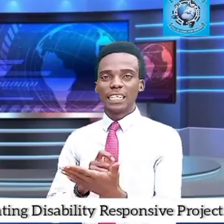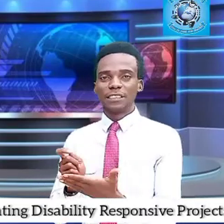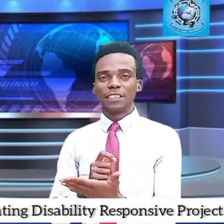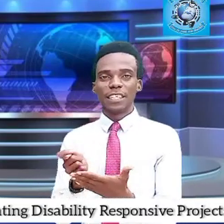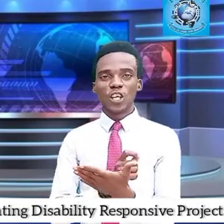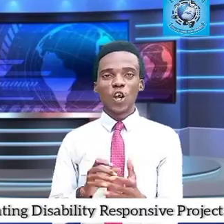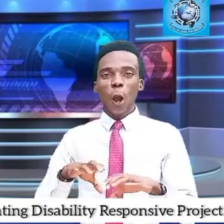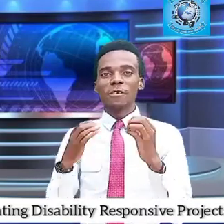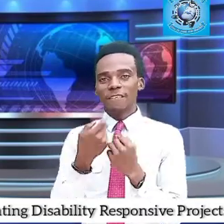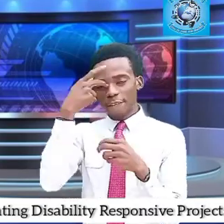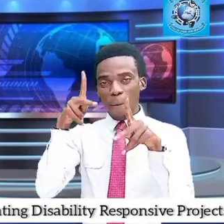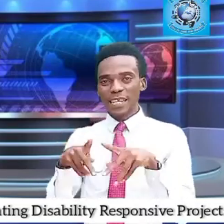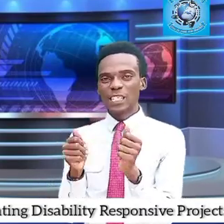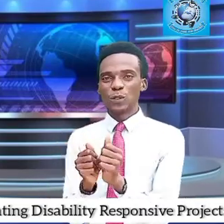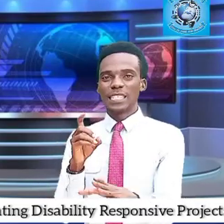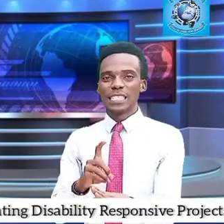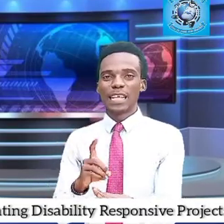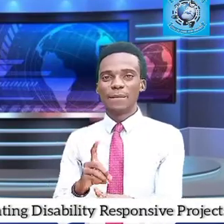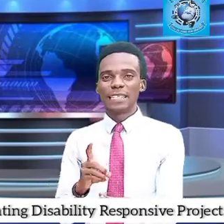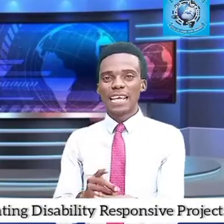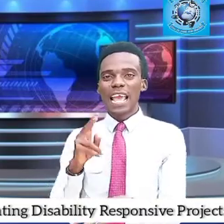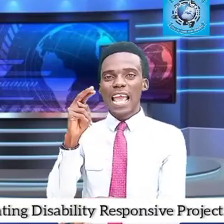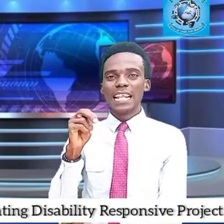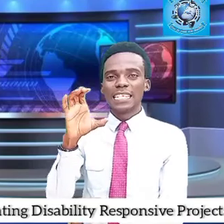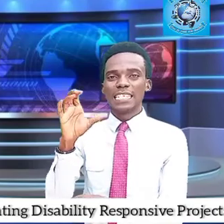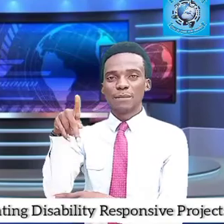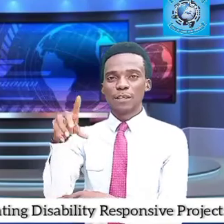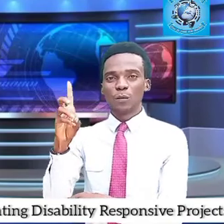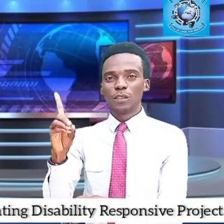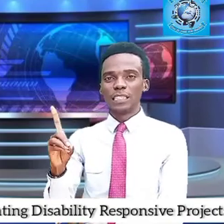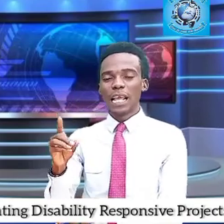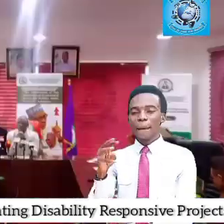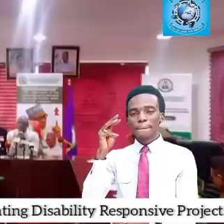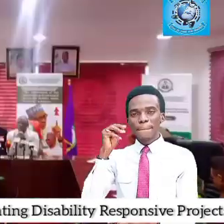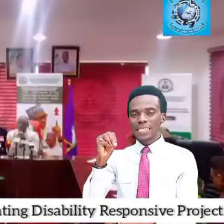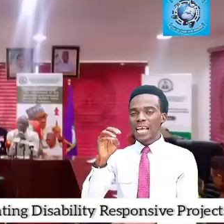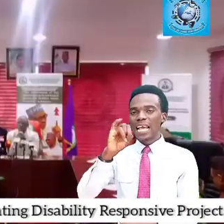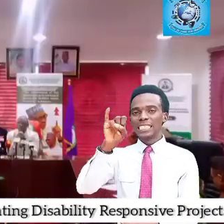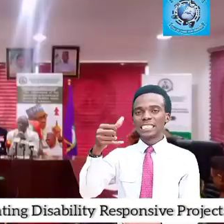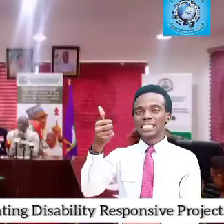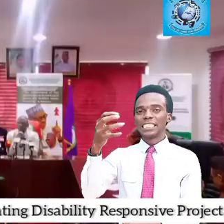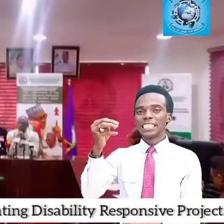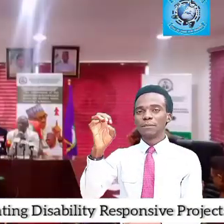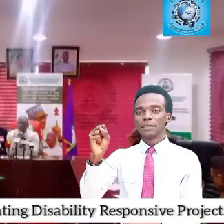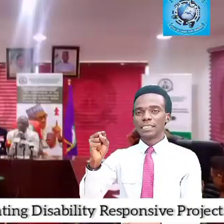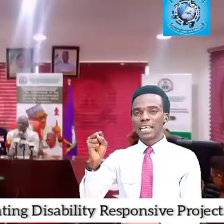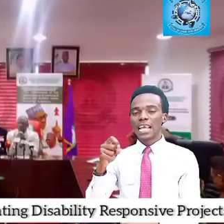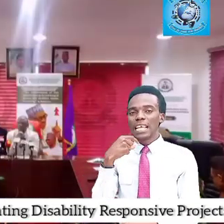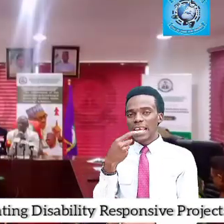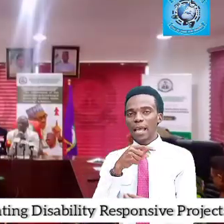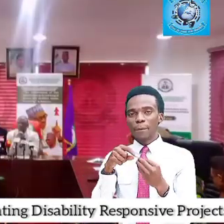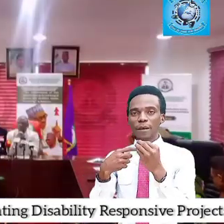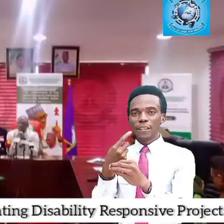Persons with Disabilities, NCPWD, Mr. James Lalu, reaffirmed the Commission's commitment